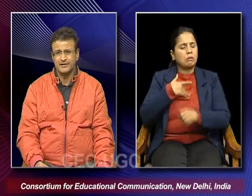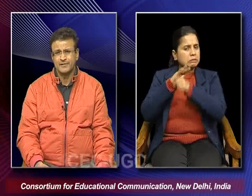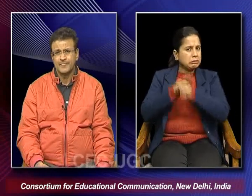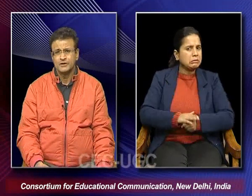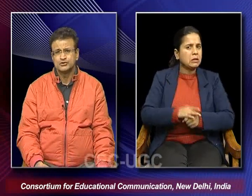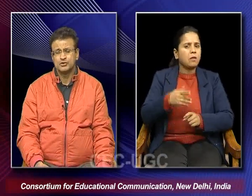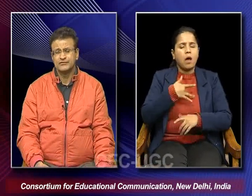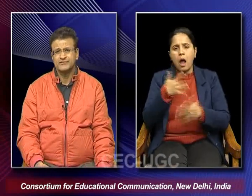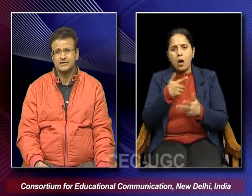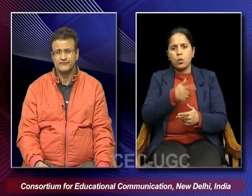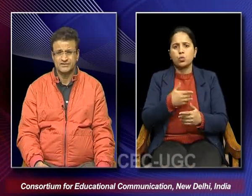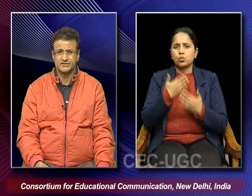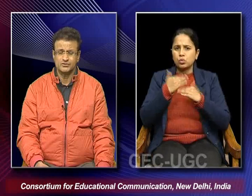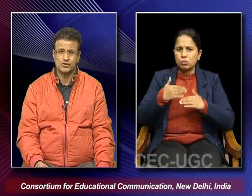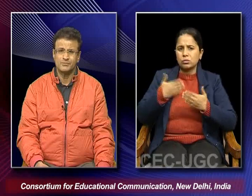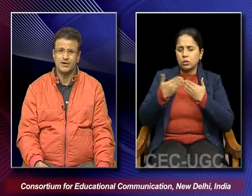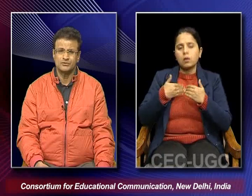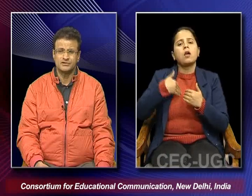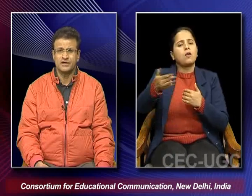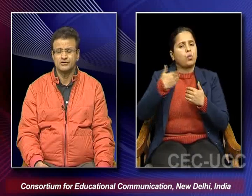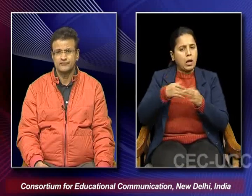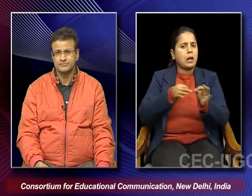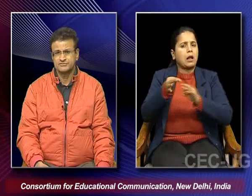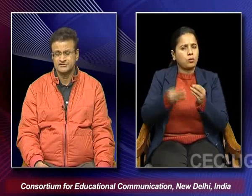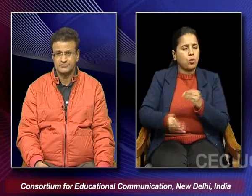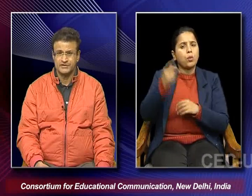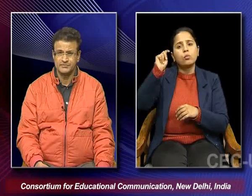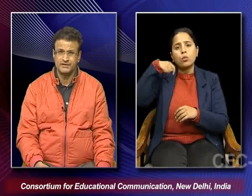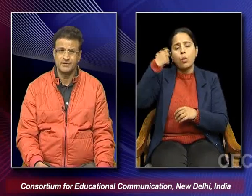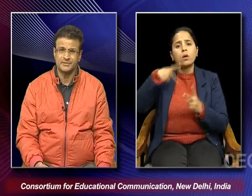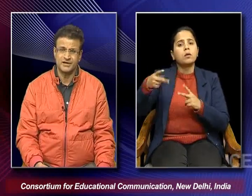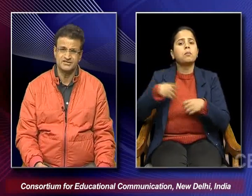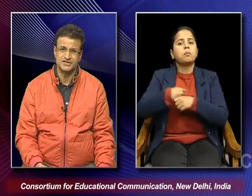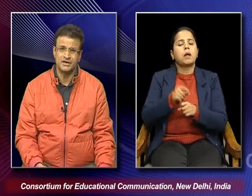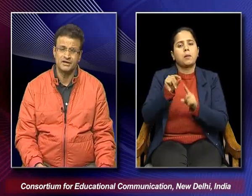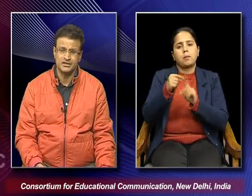well. So we will further talk about the kind of films which have been made by